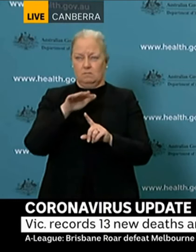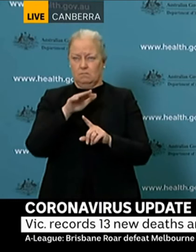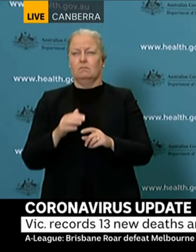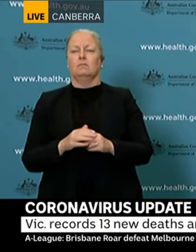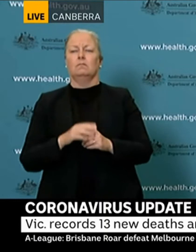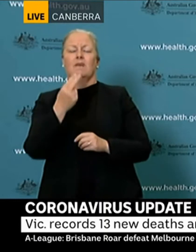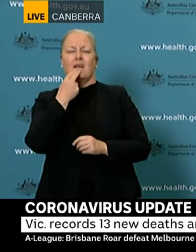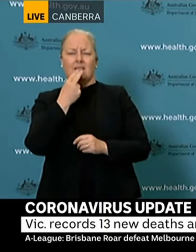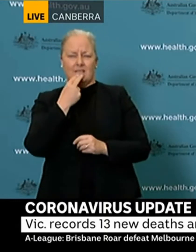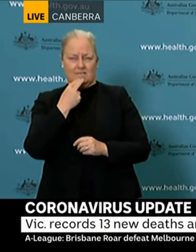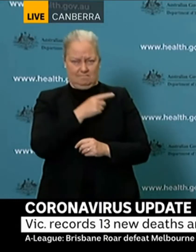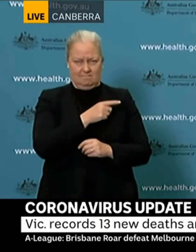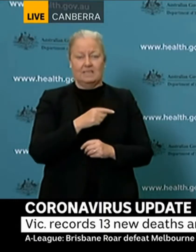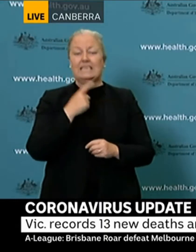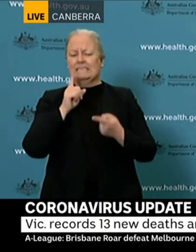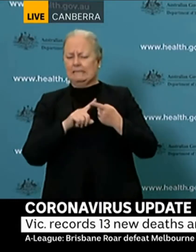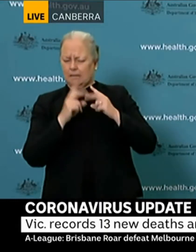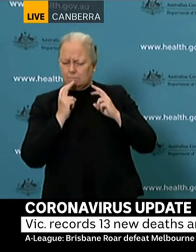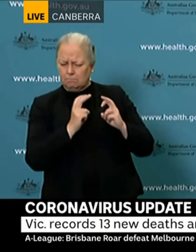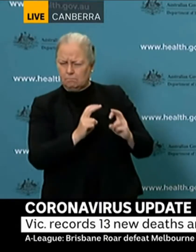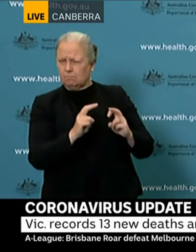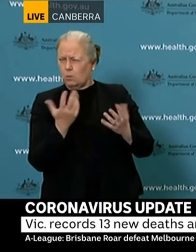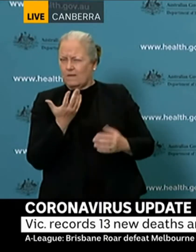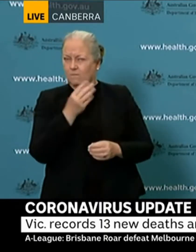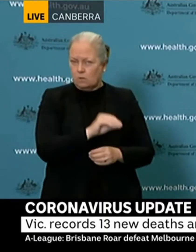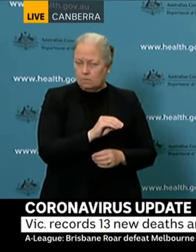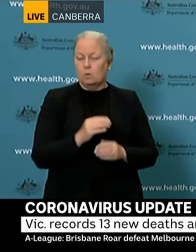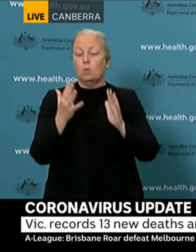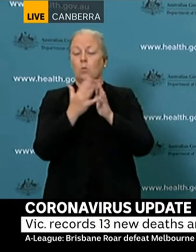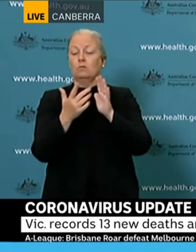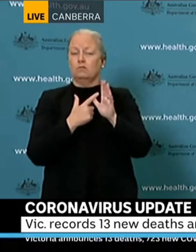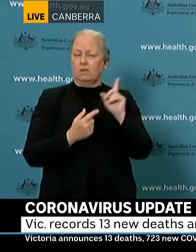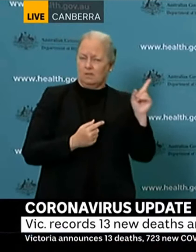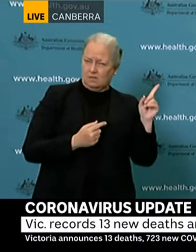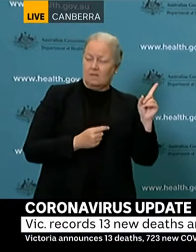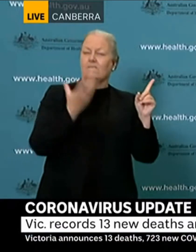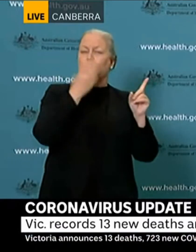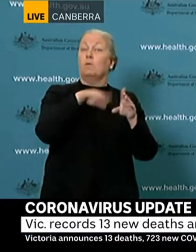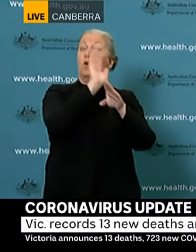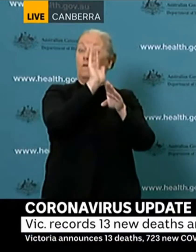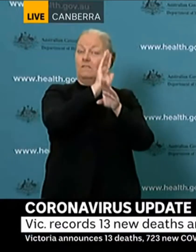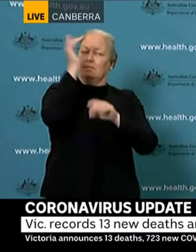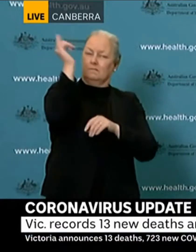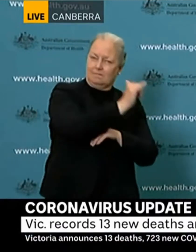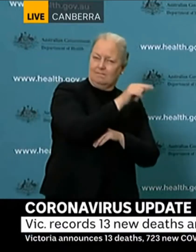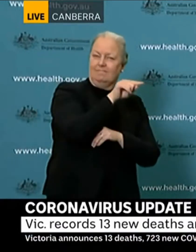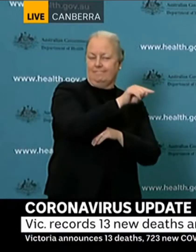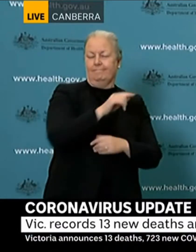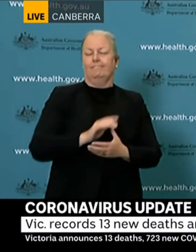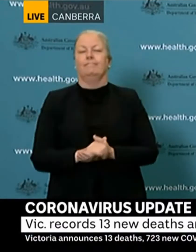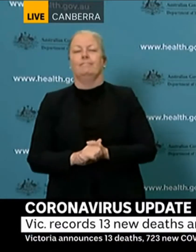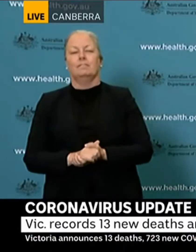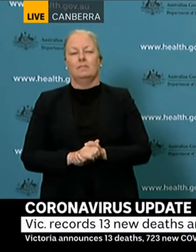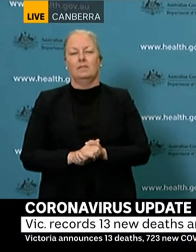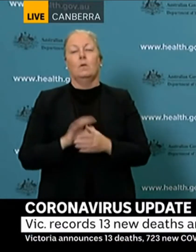the contact is still being investigated there. And in Western Australia, 1 overseas acquired case. We